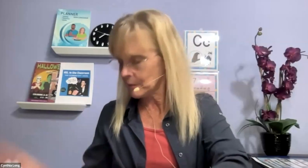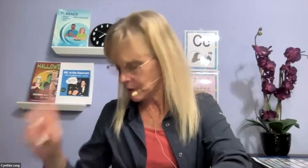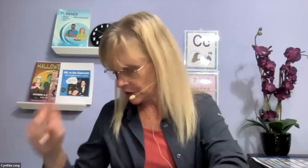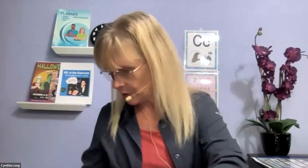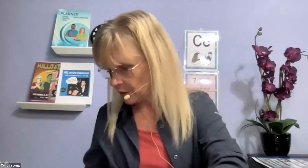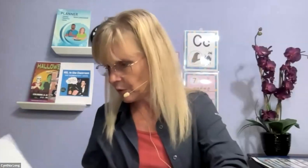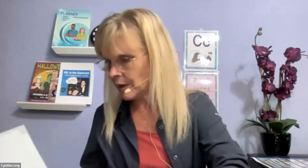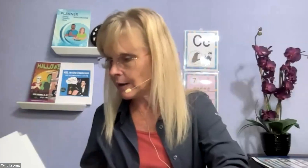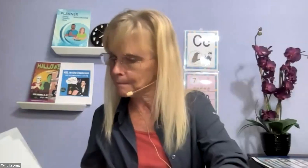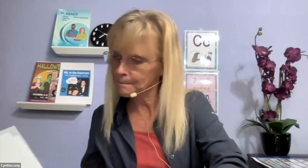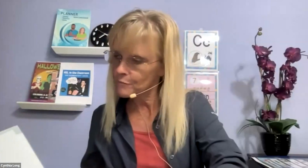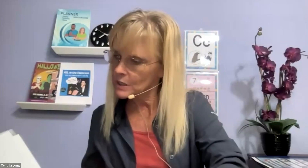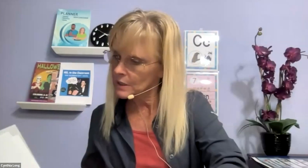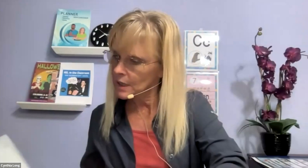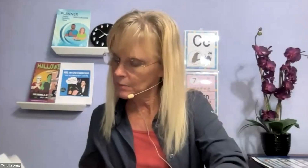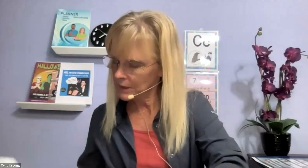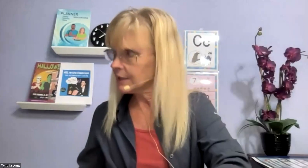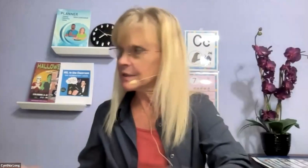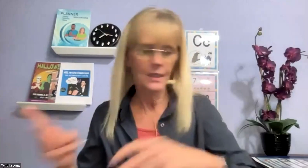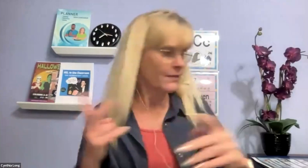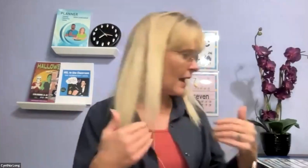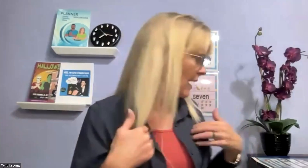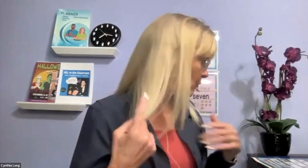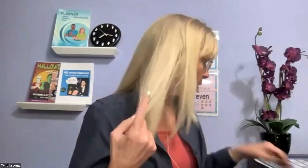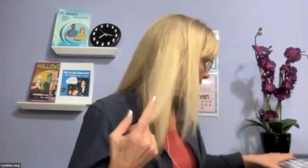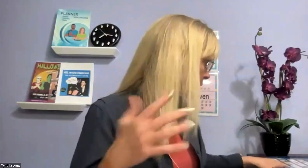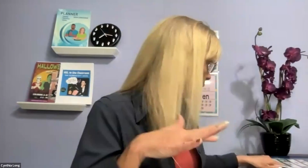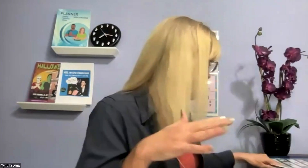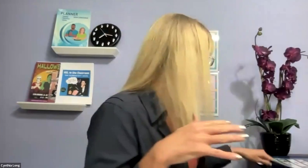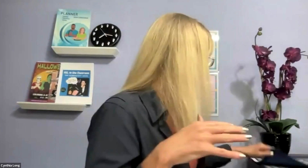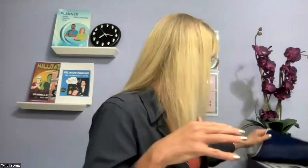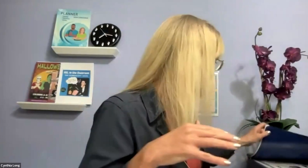to show you, I'm looking here to see if I have one around.